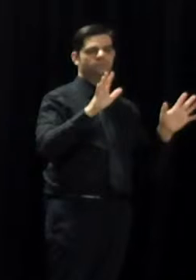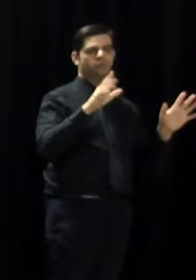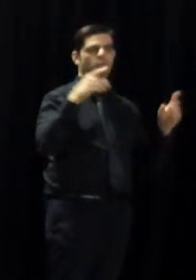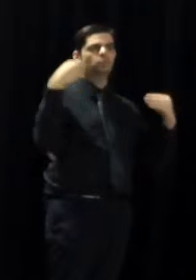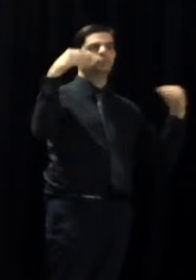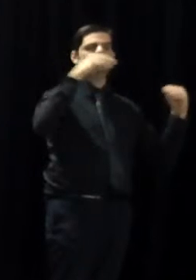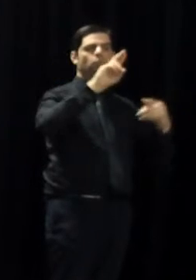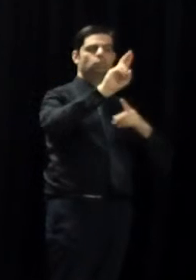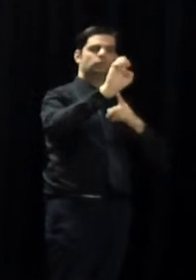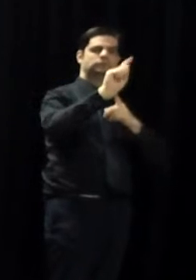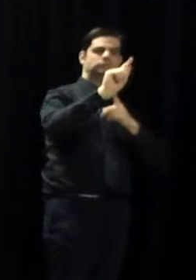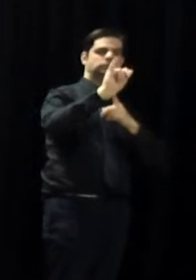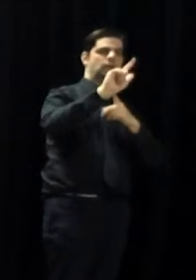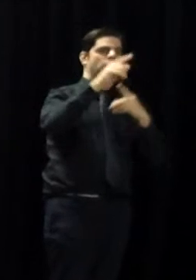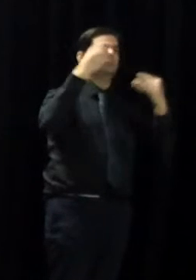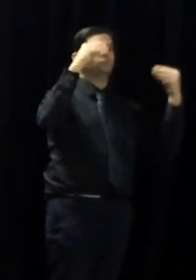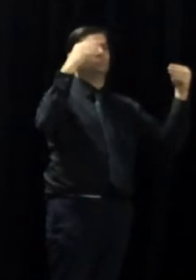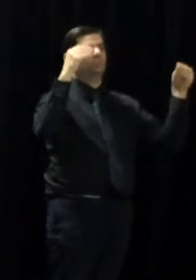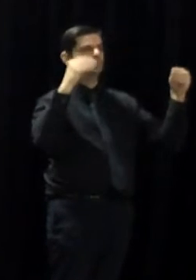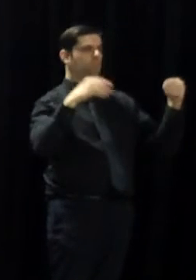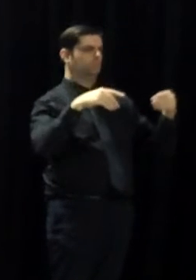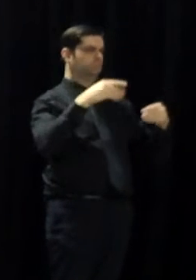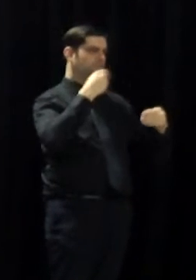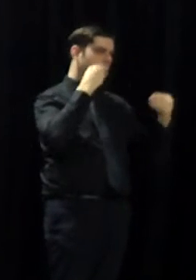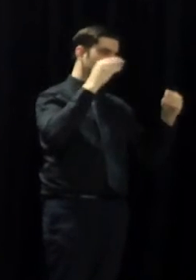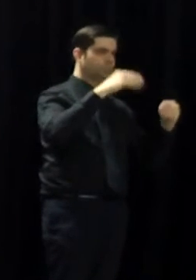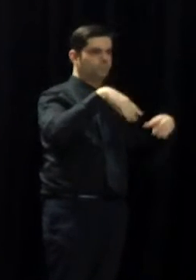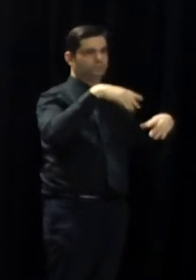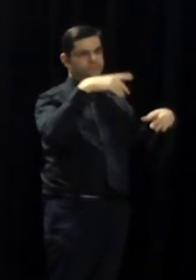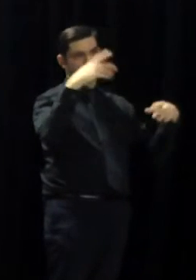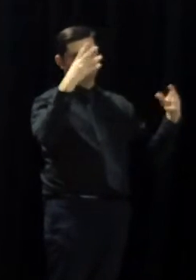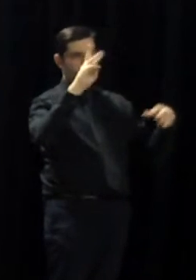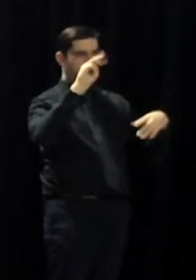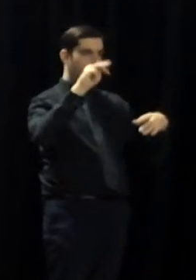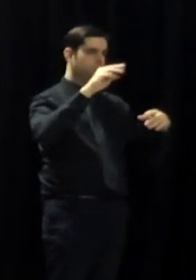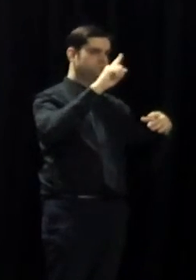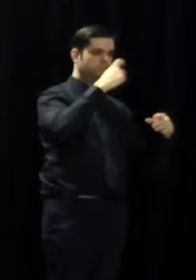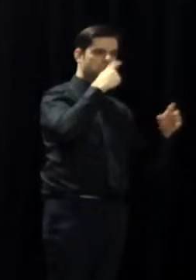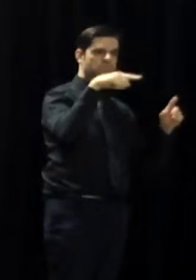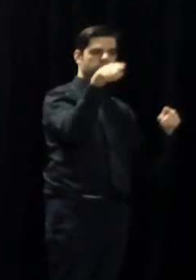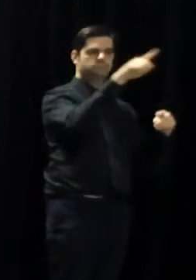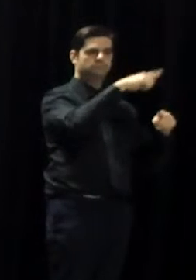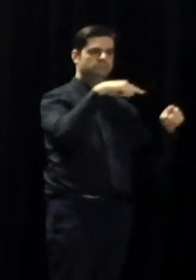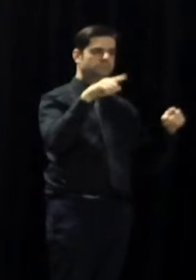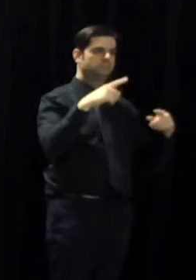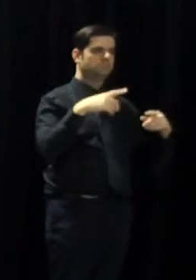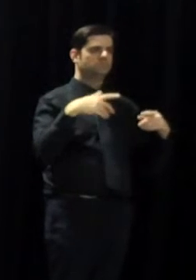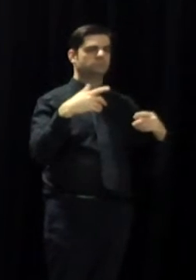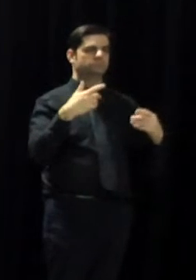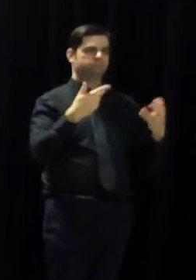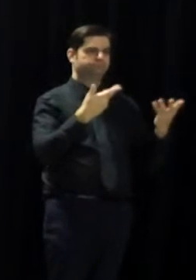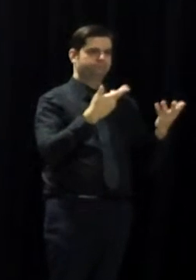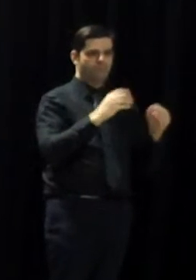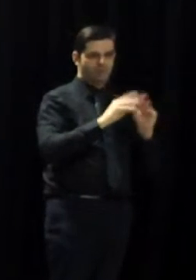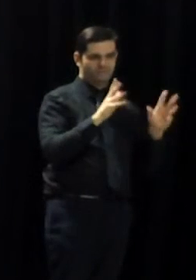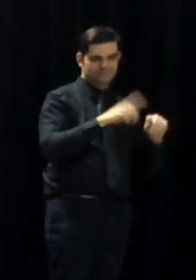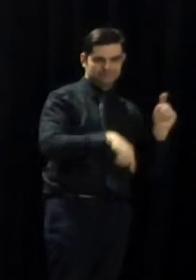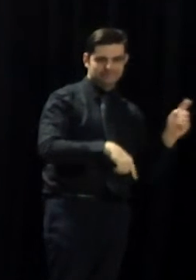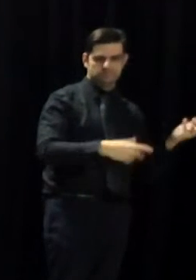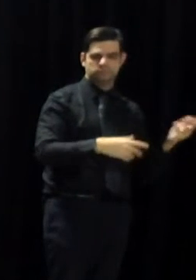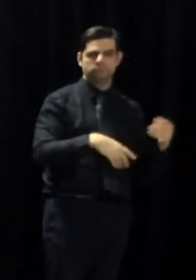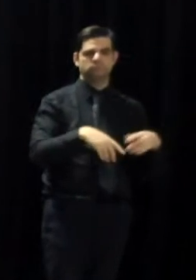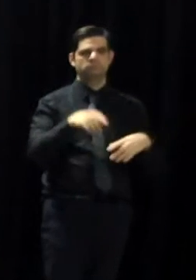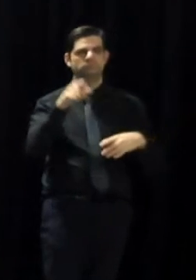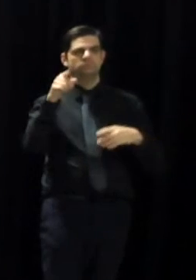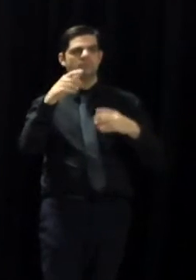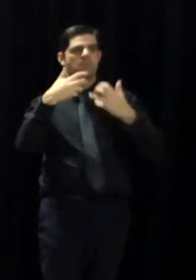People are still going to manufacture things, and people are going to still have logistics. But some of the offices and some of the companies where